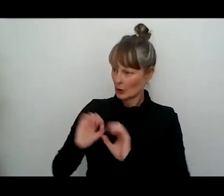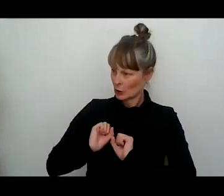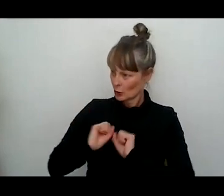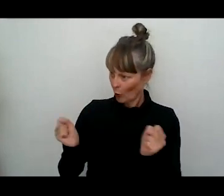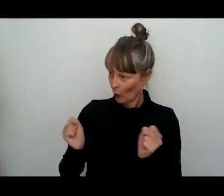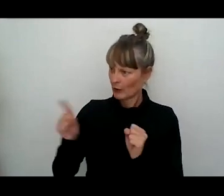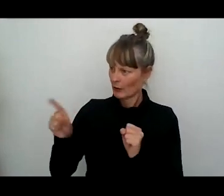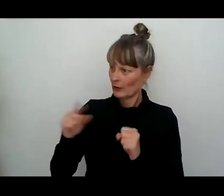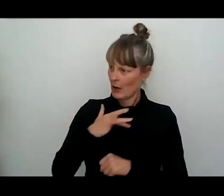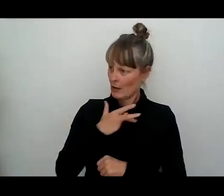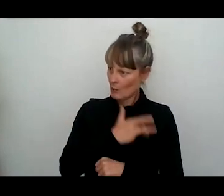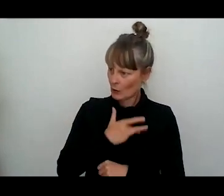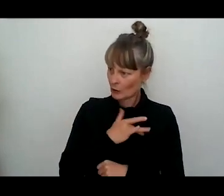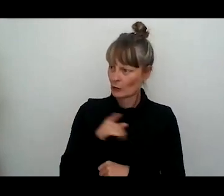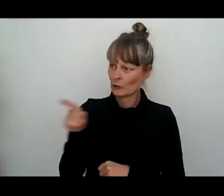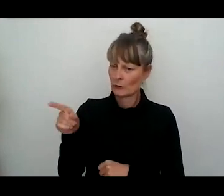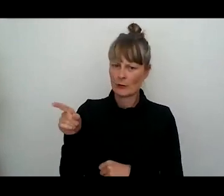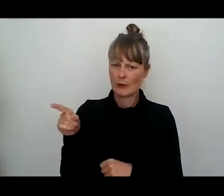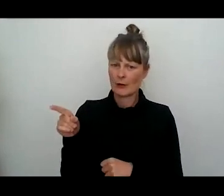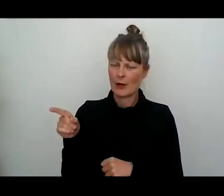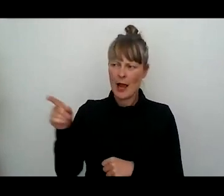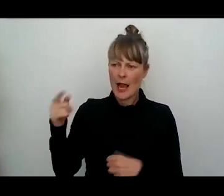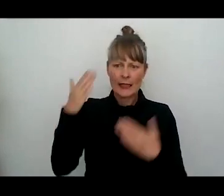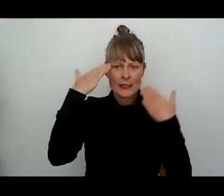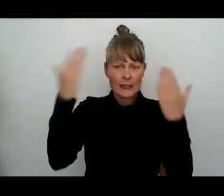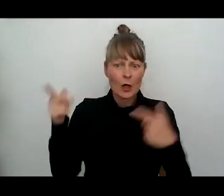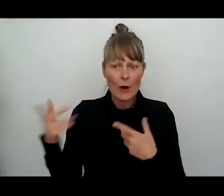emotions. He didn't think he would even have a hearing loss.